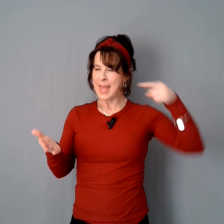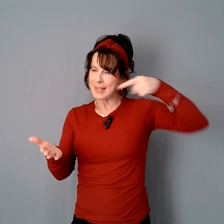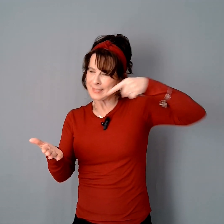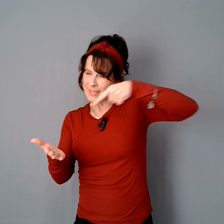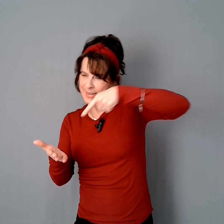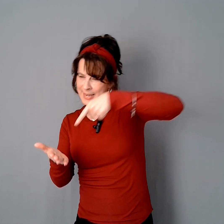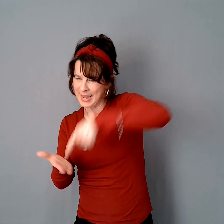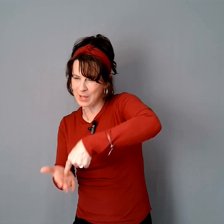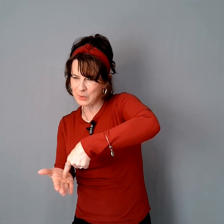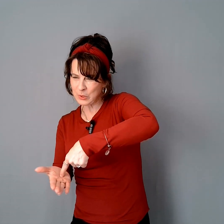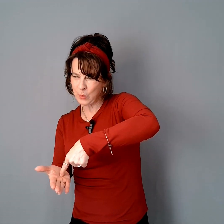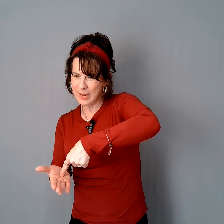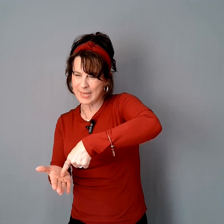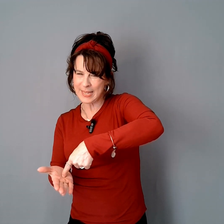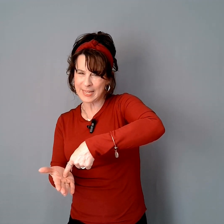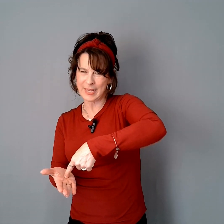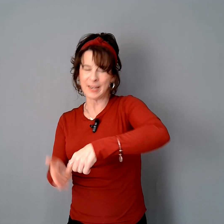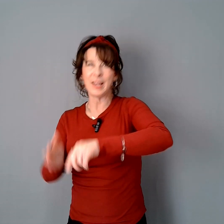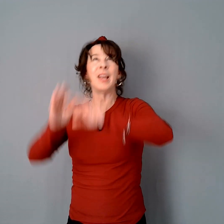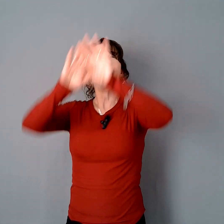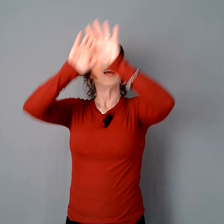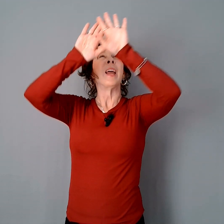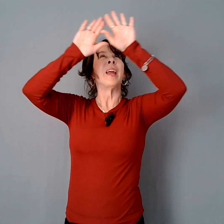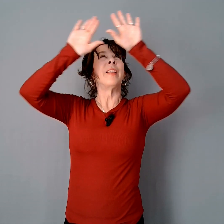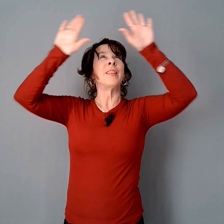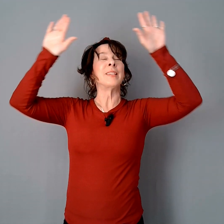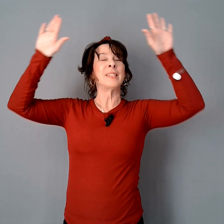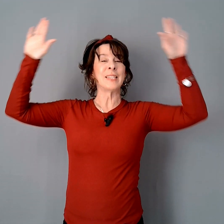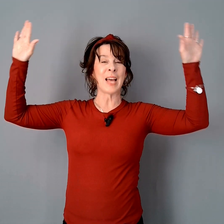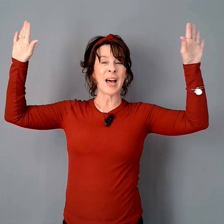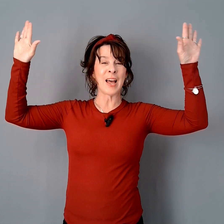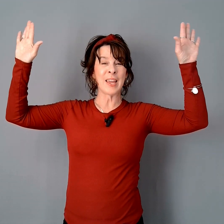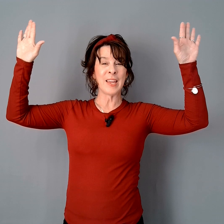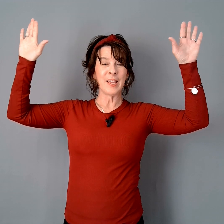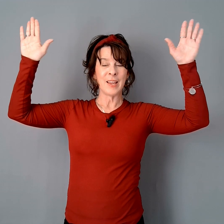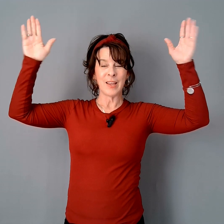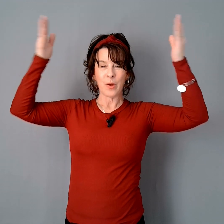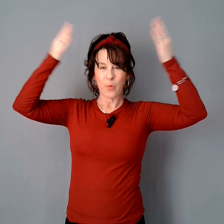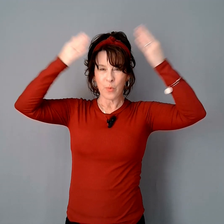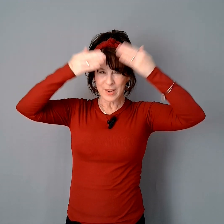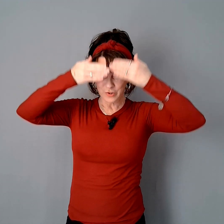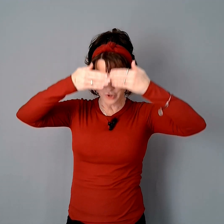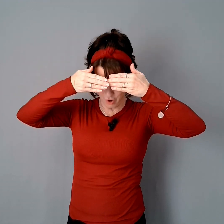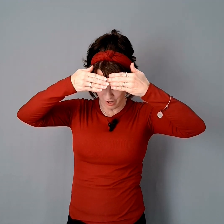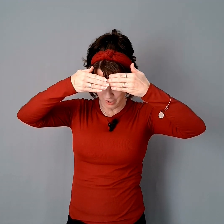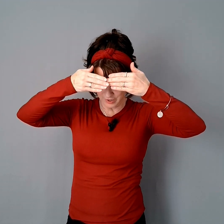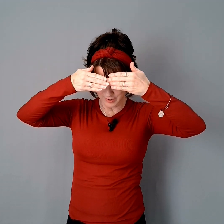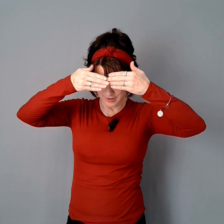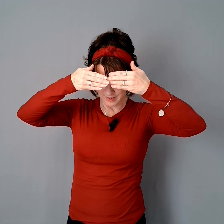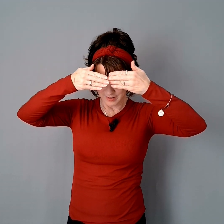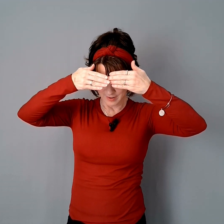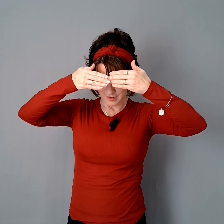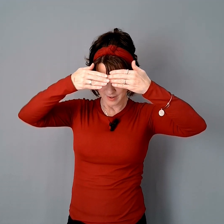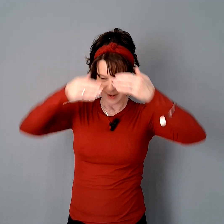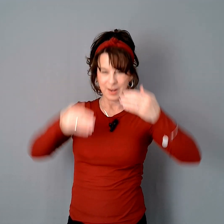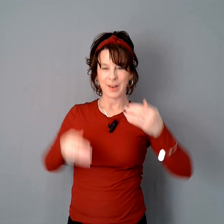As the nails went in and the sky went dark,